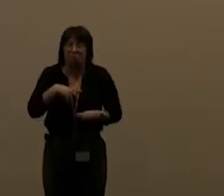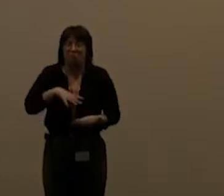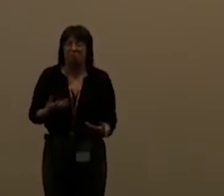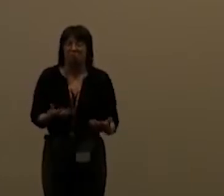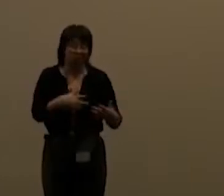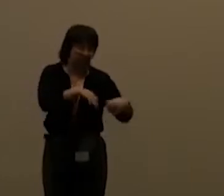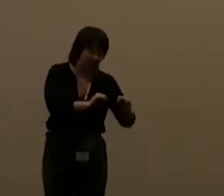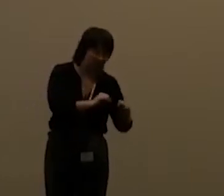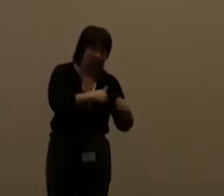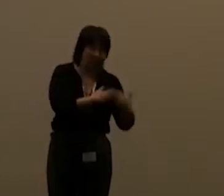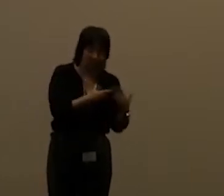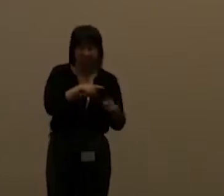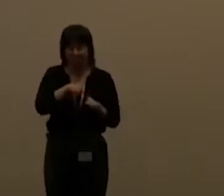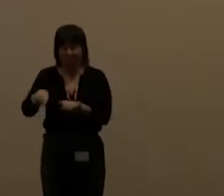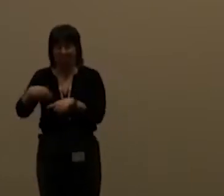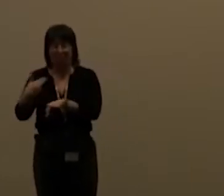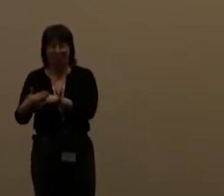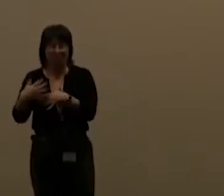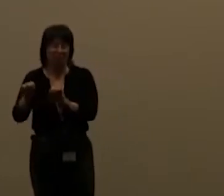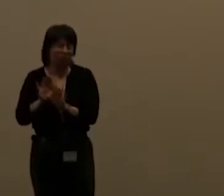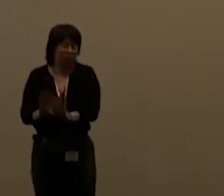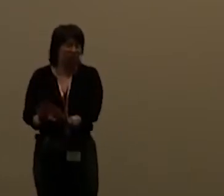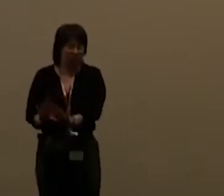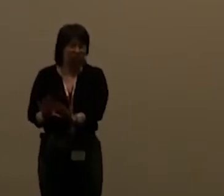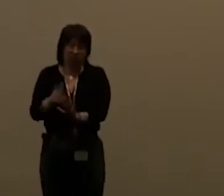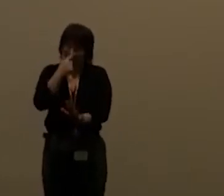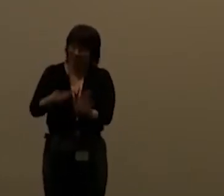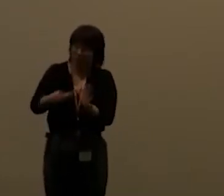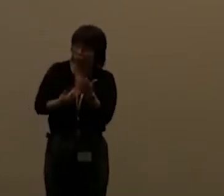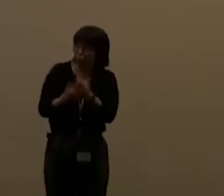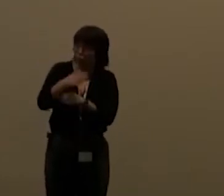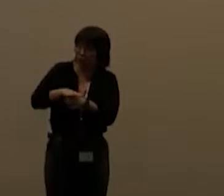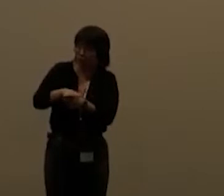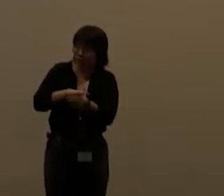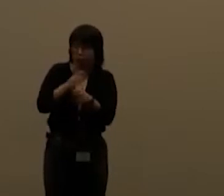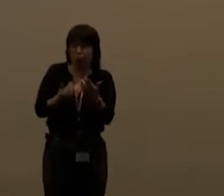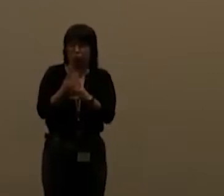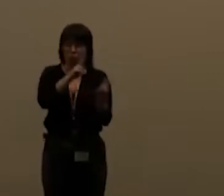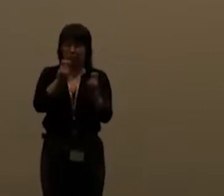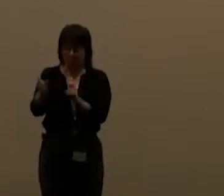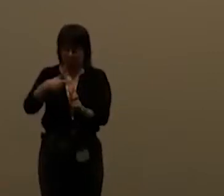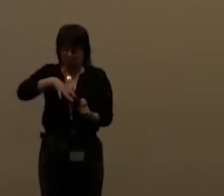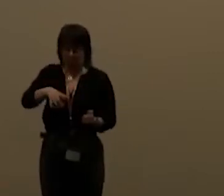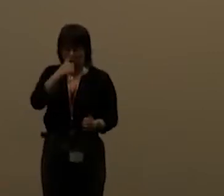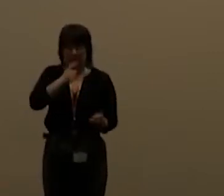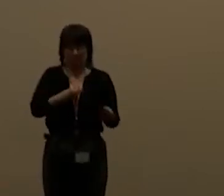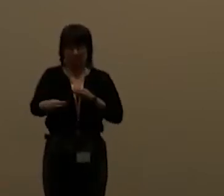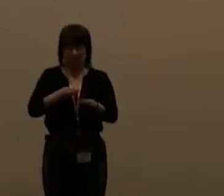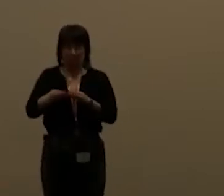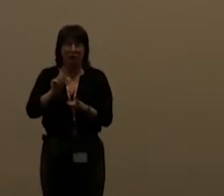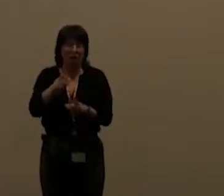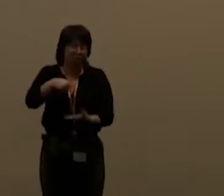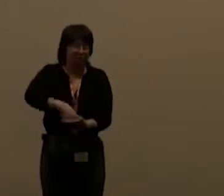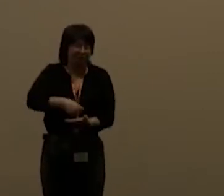There's my start and end date fields. I'm going to leave that as is, and we can even add new fields if we want. So we do have the ability to customize this. We are